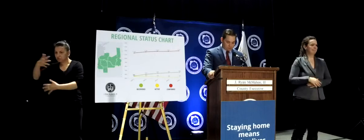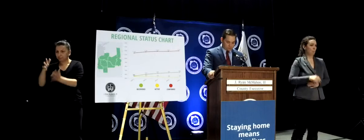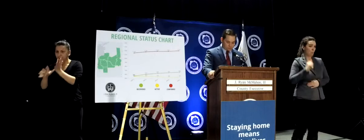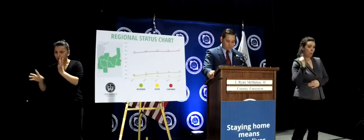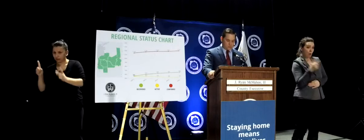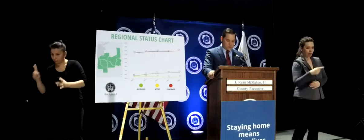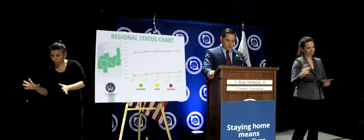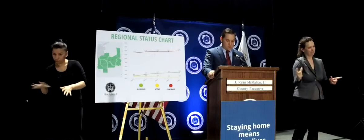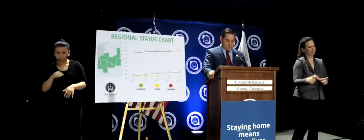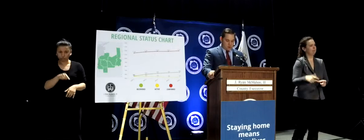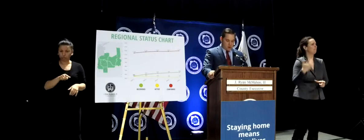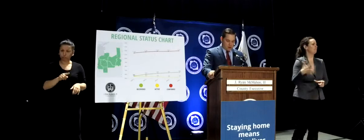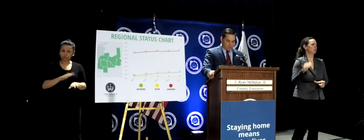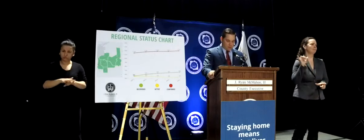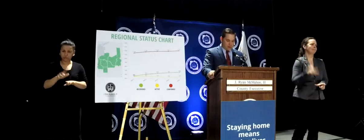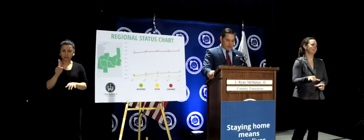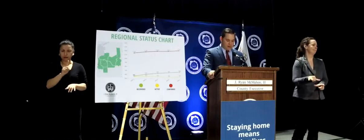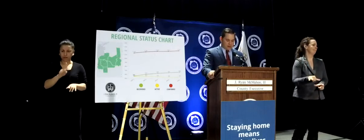already.